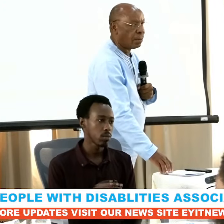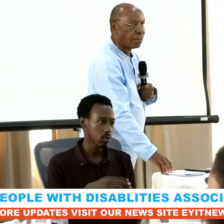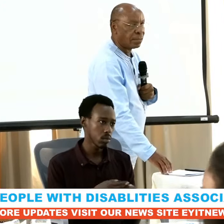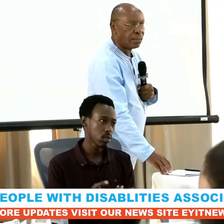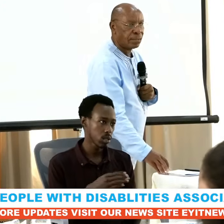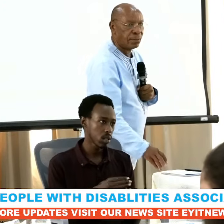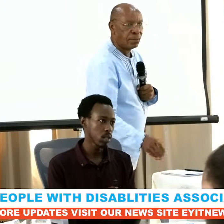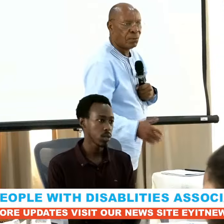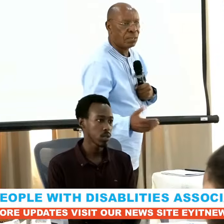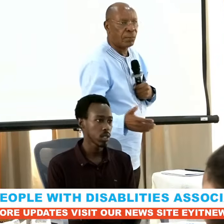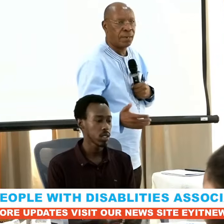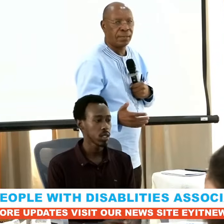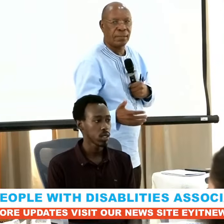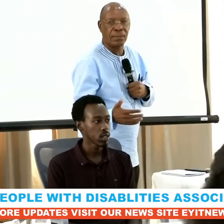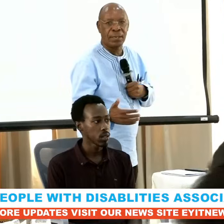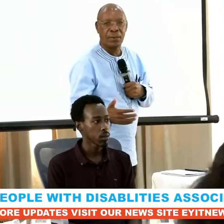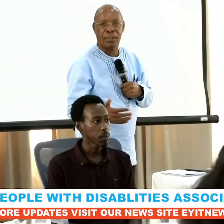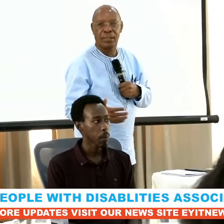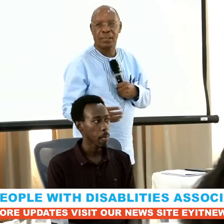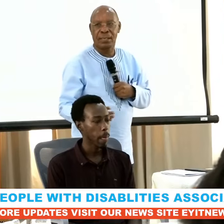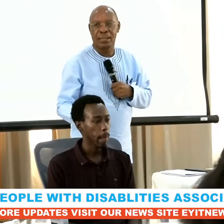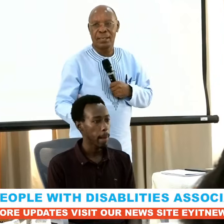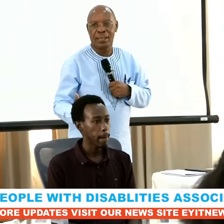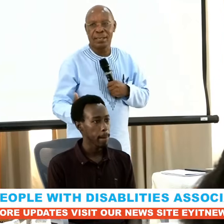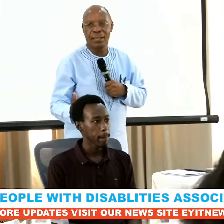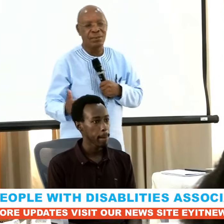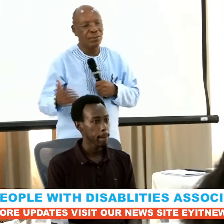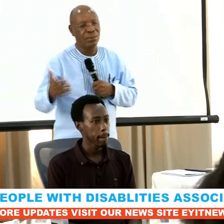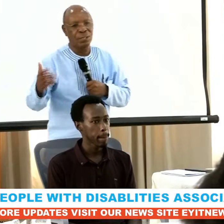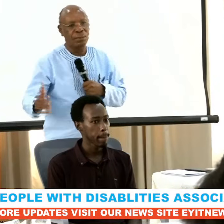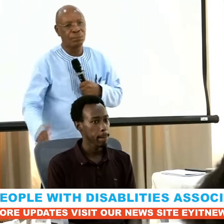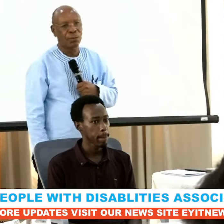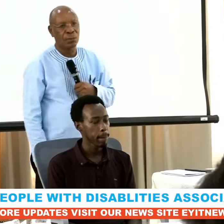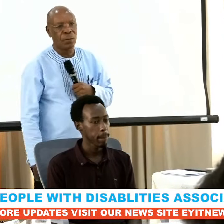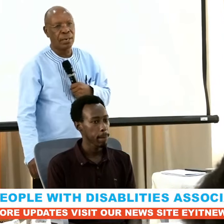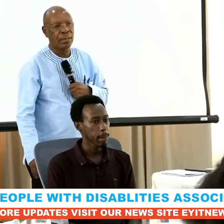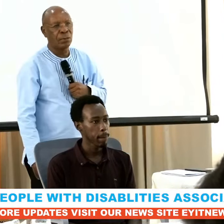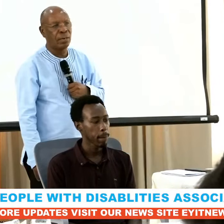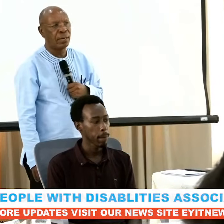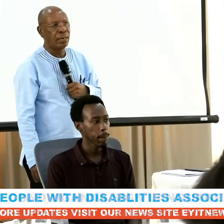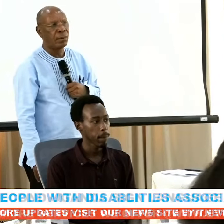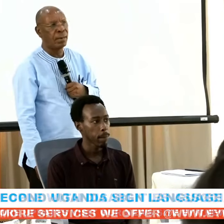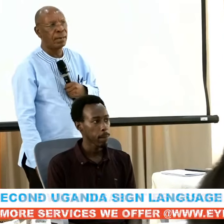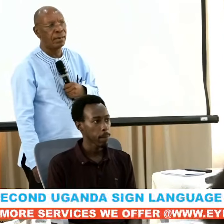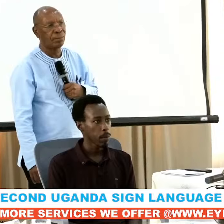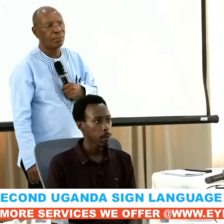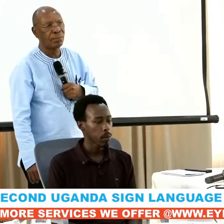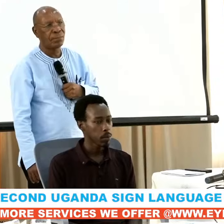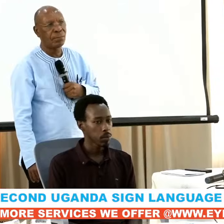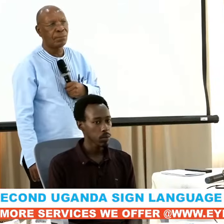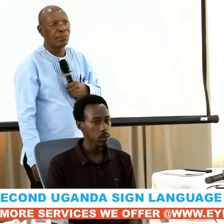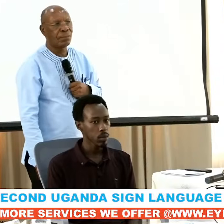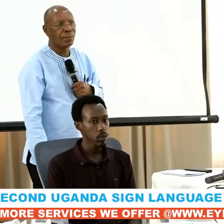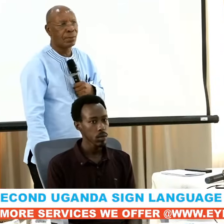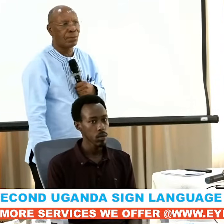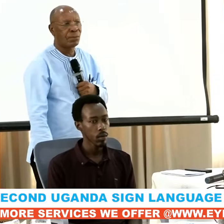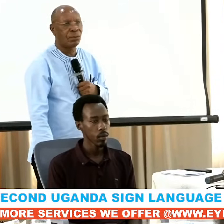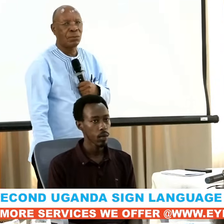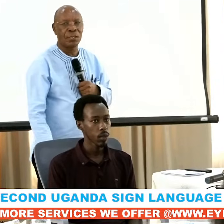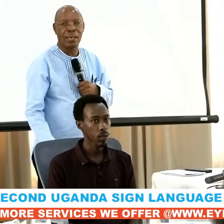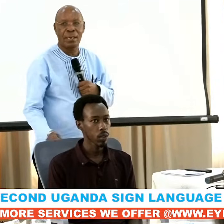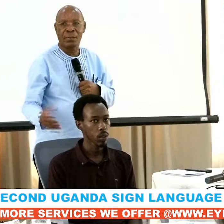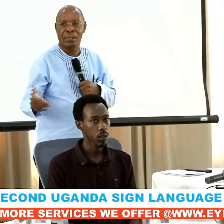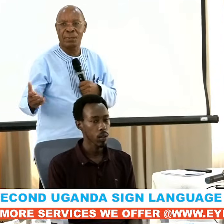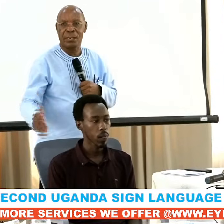I was not really surprised, but I was almost to learn that when Brian went